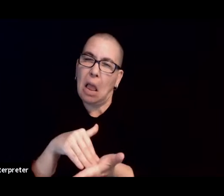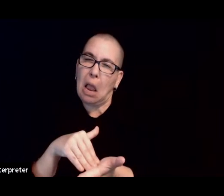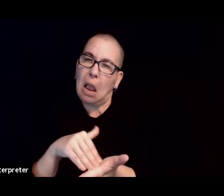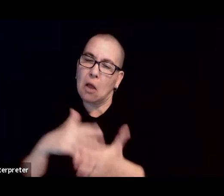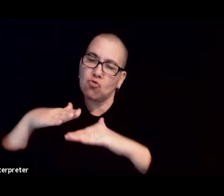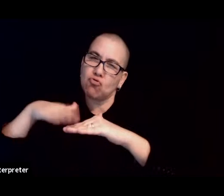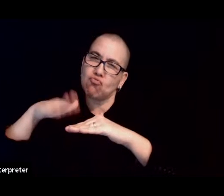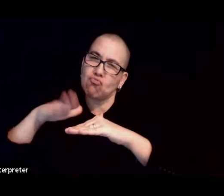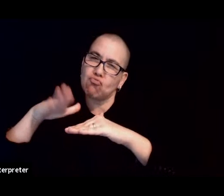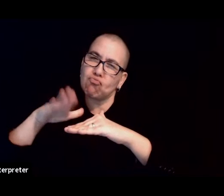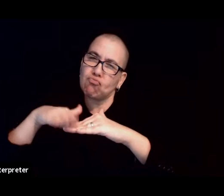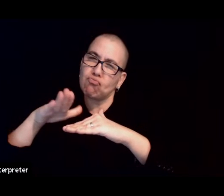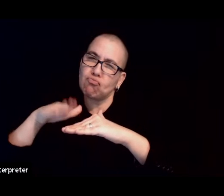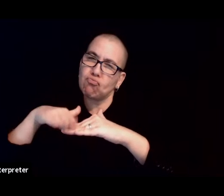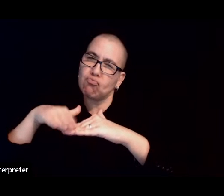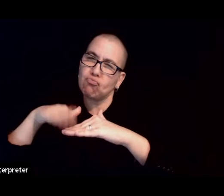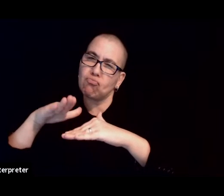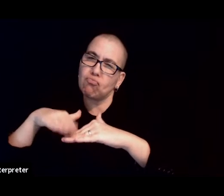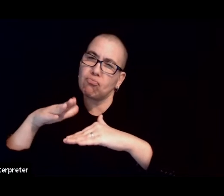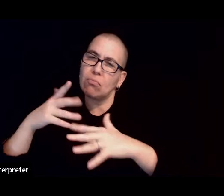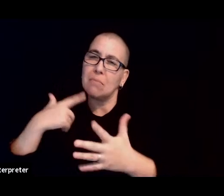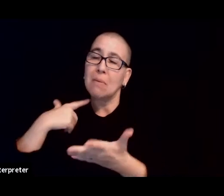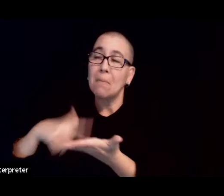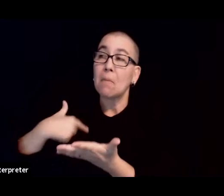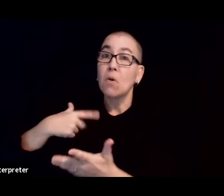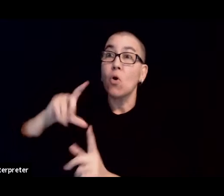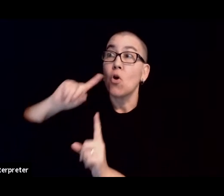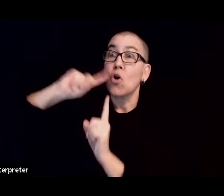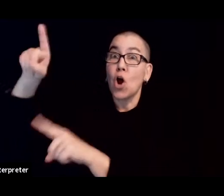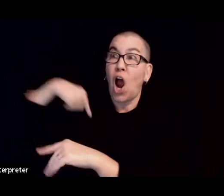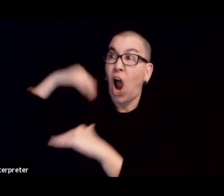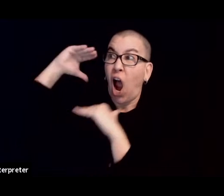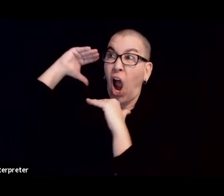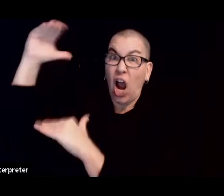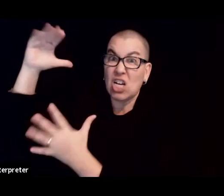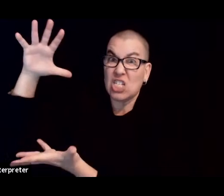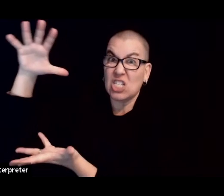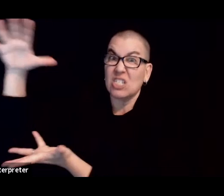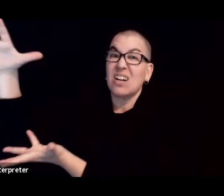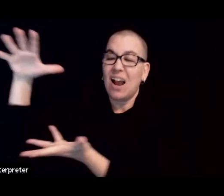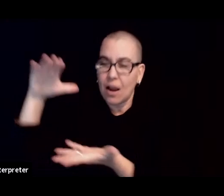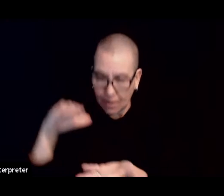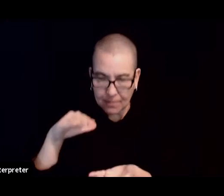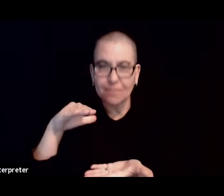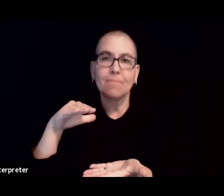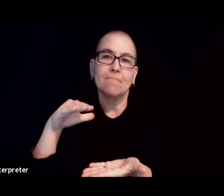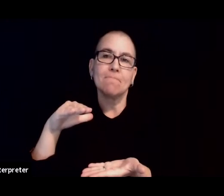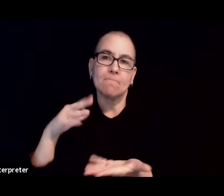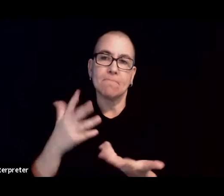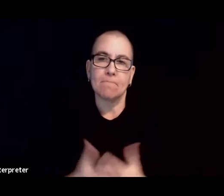as quickly as possible. Okay, I'm sorry. This just final follow-up on the same point.